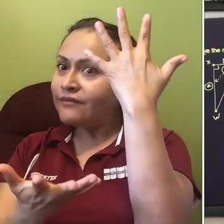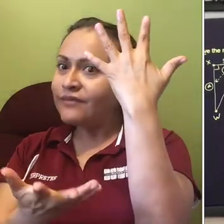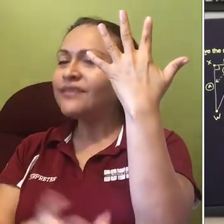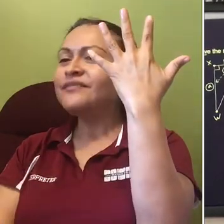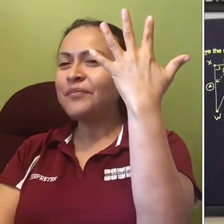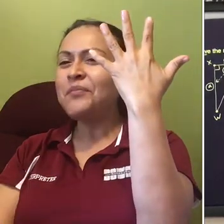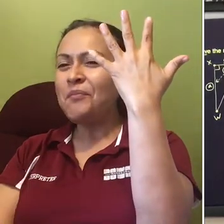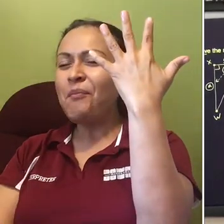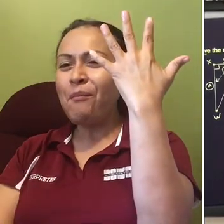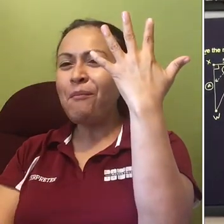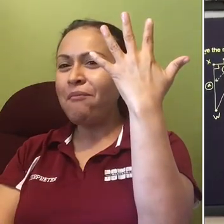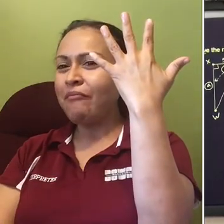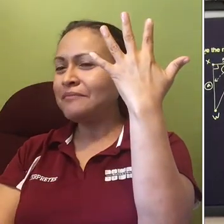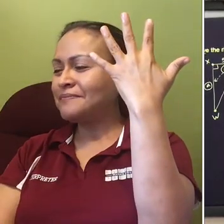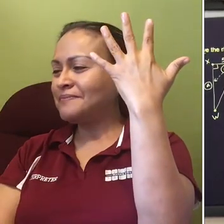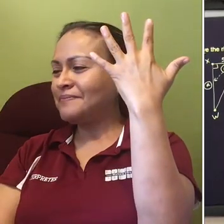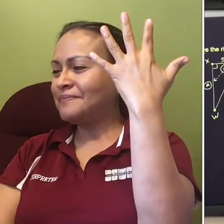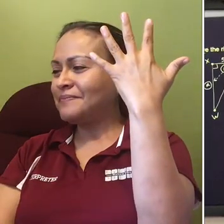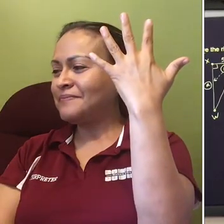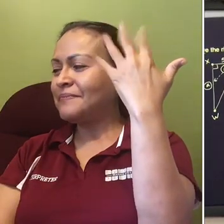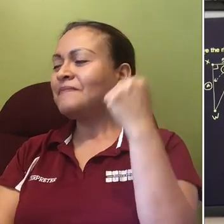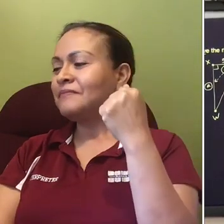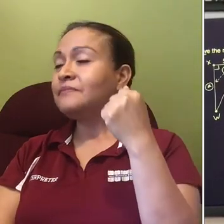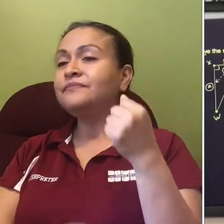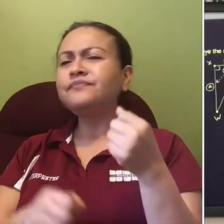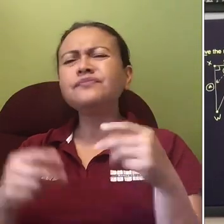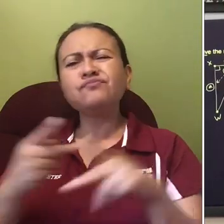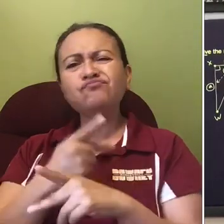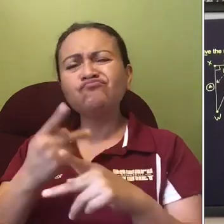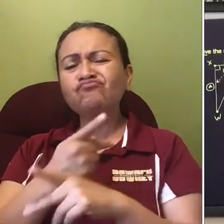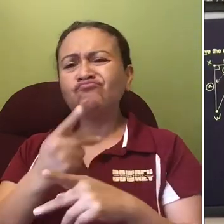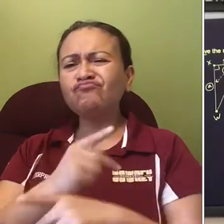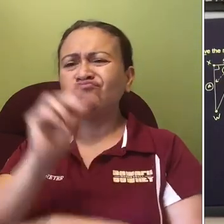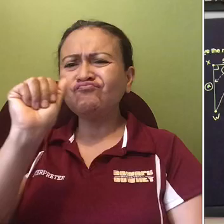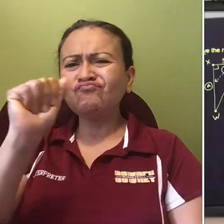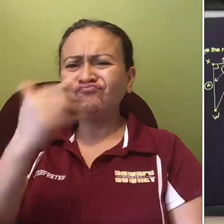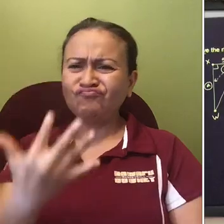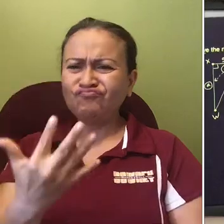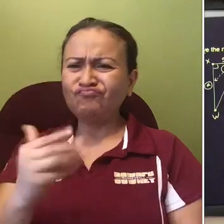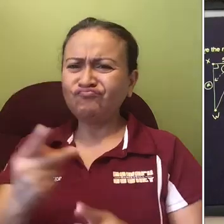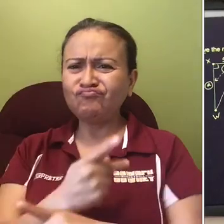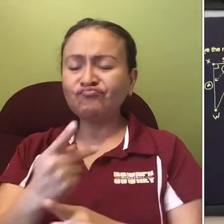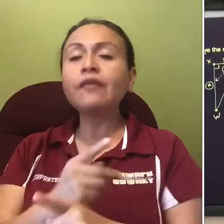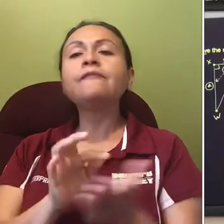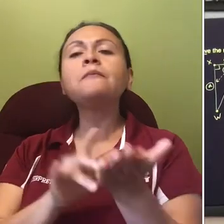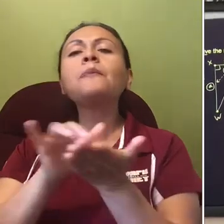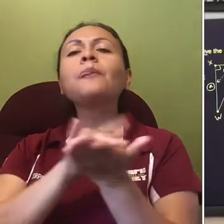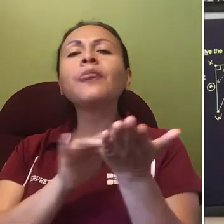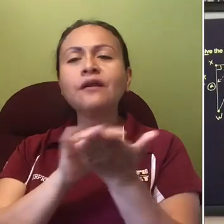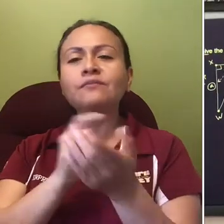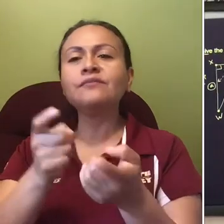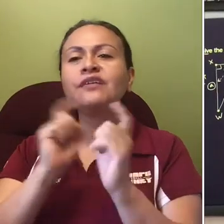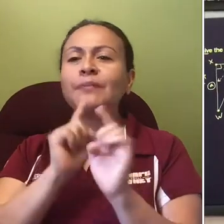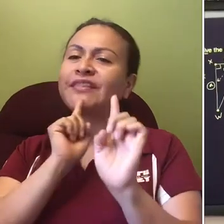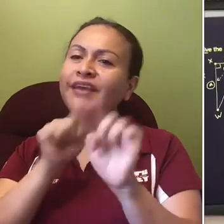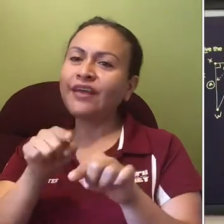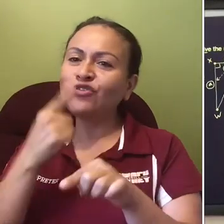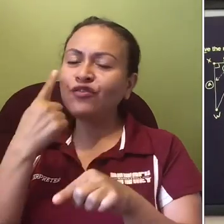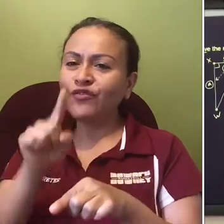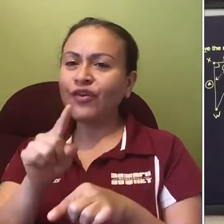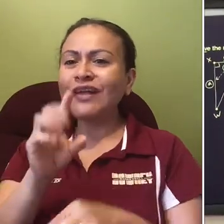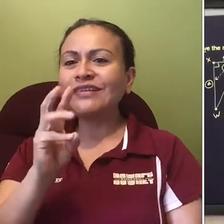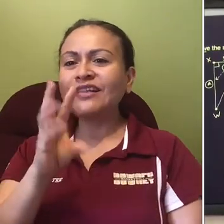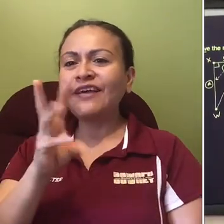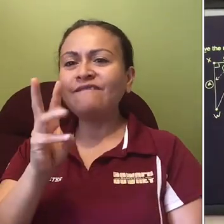length 5. And you might say, well, how do I figure out A? Well, we can use our calculator to evaluate what the tangent of